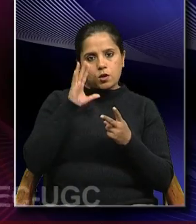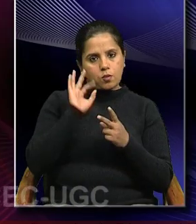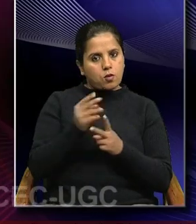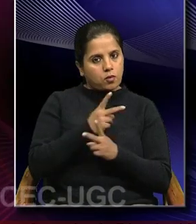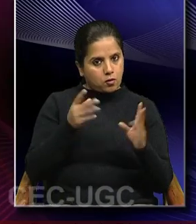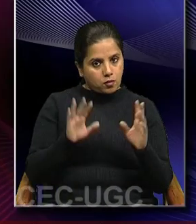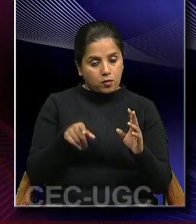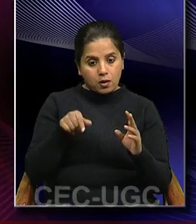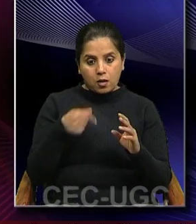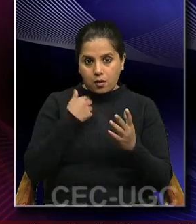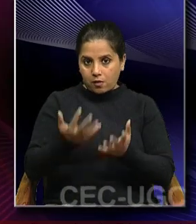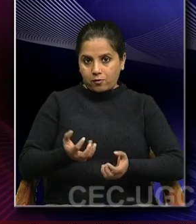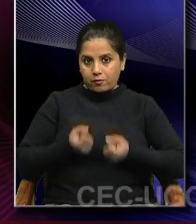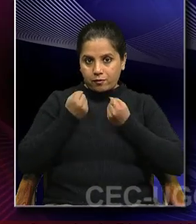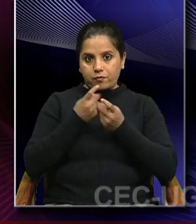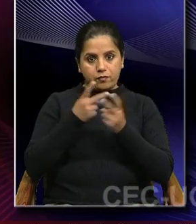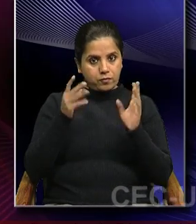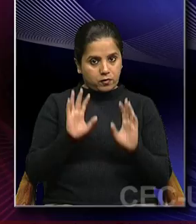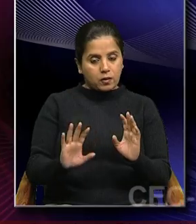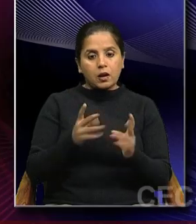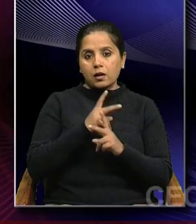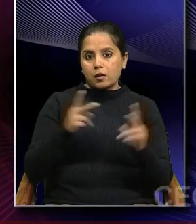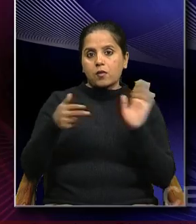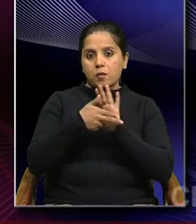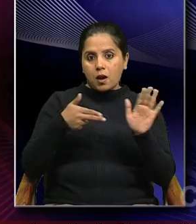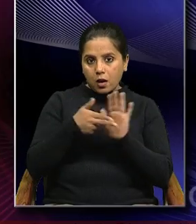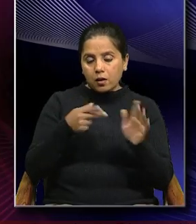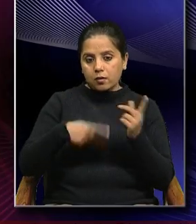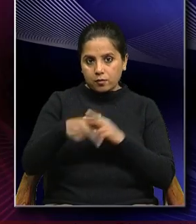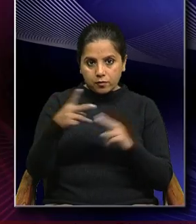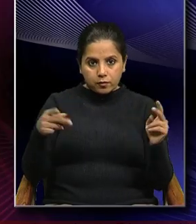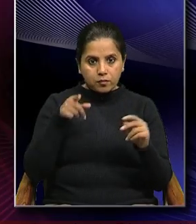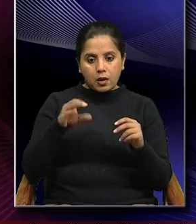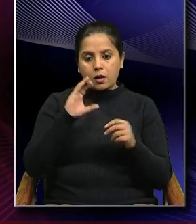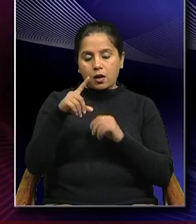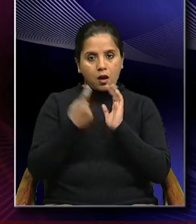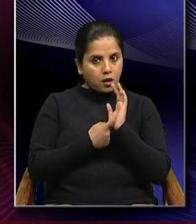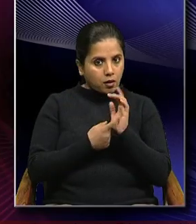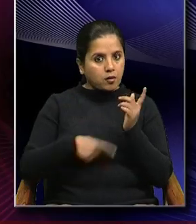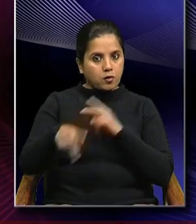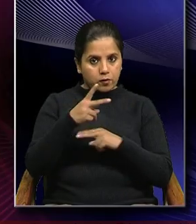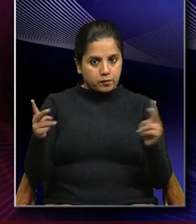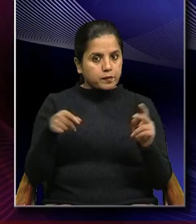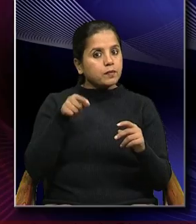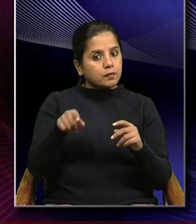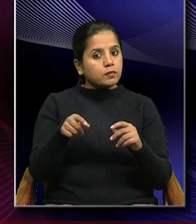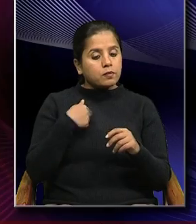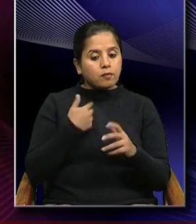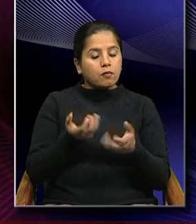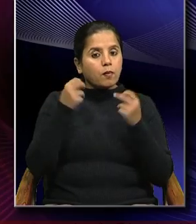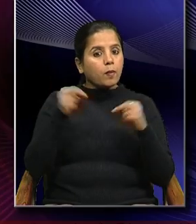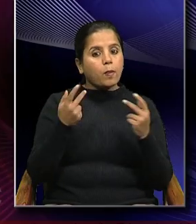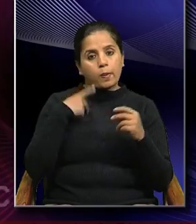that as a receptor of different brand contacts, as a customer what I am receiving, I need